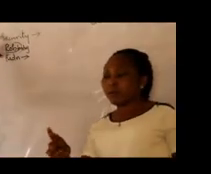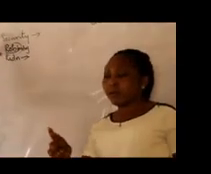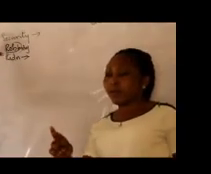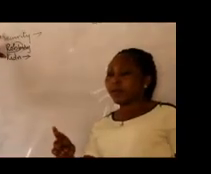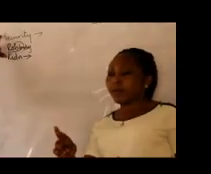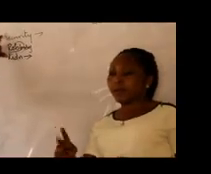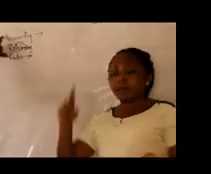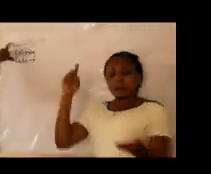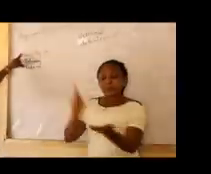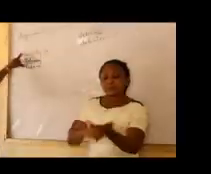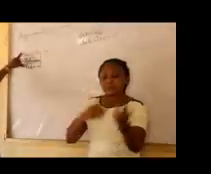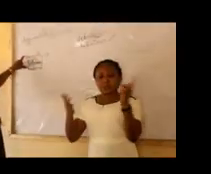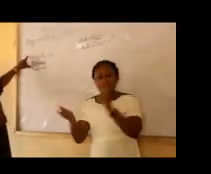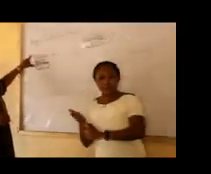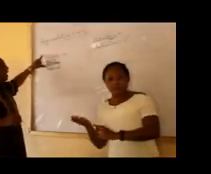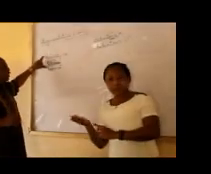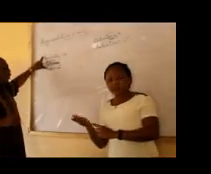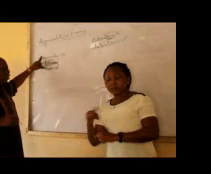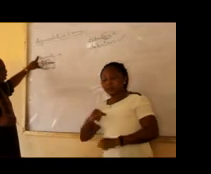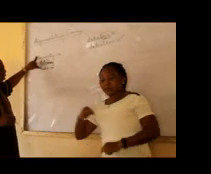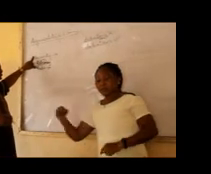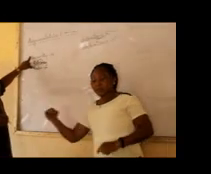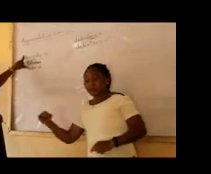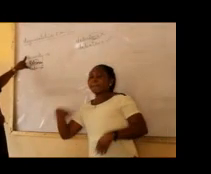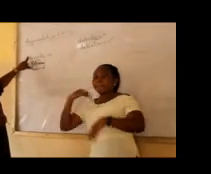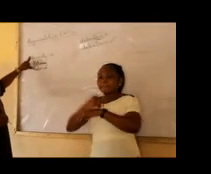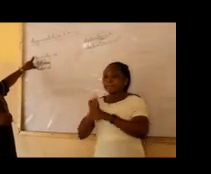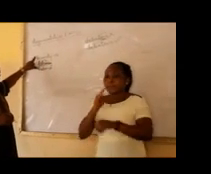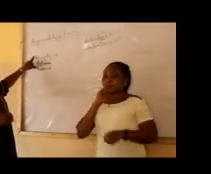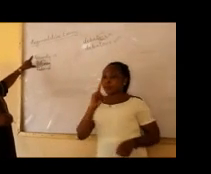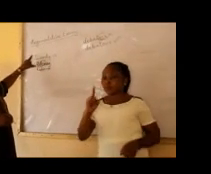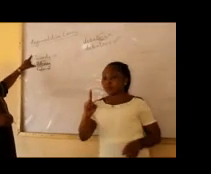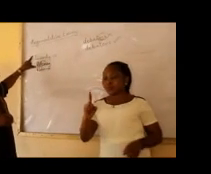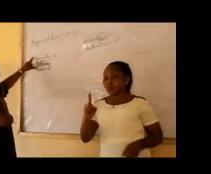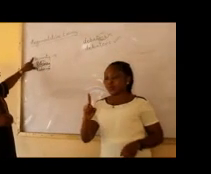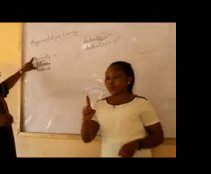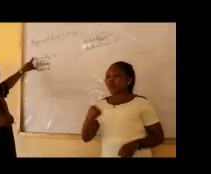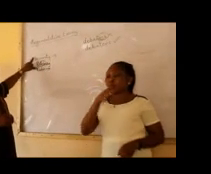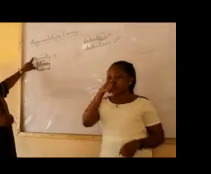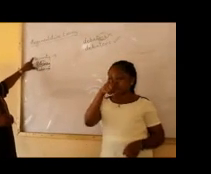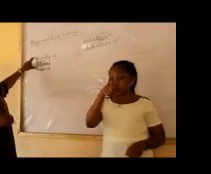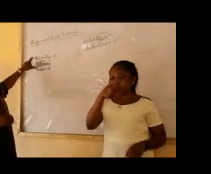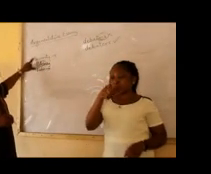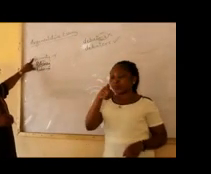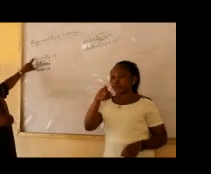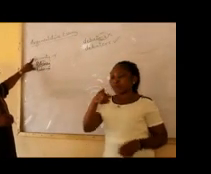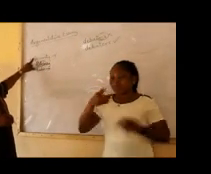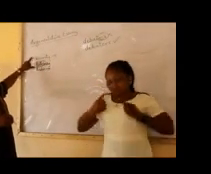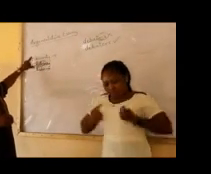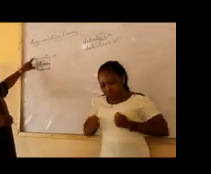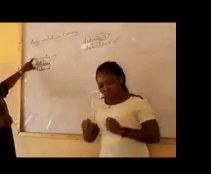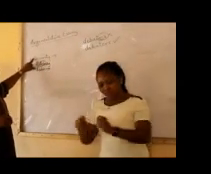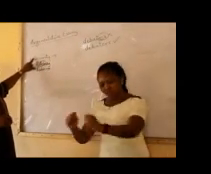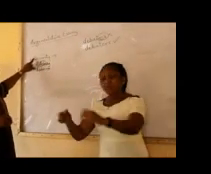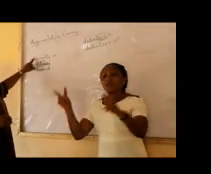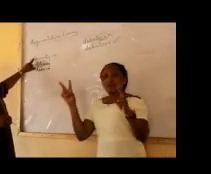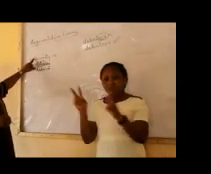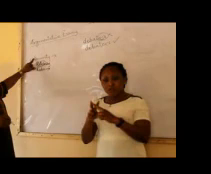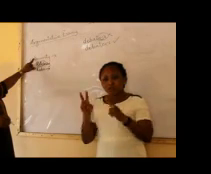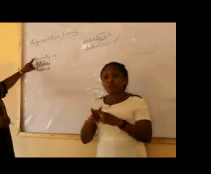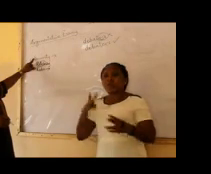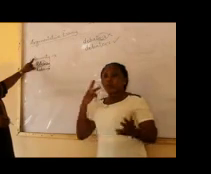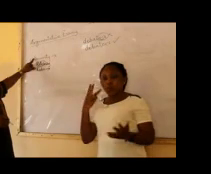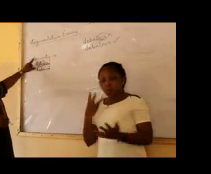arguing or debating, make sure you try very